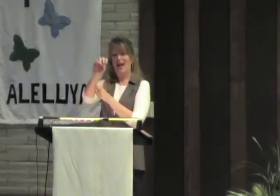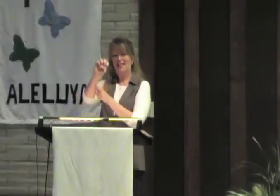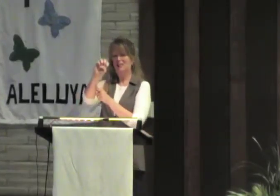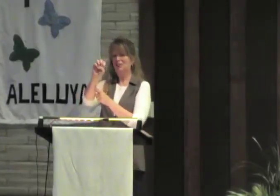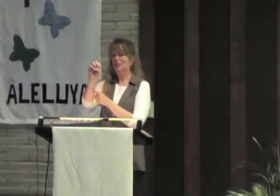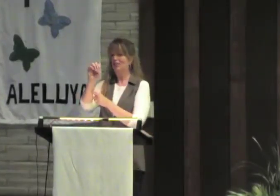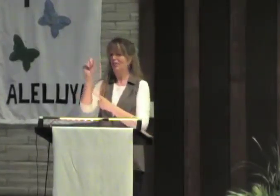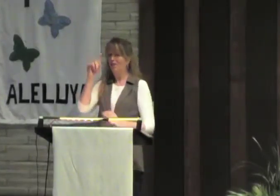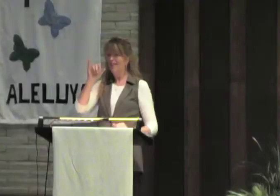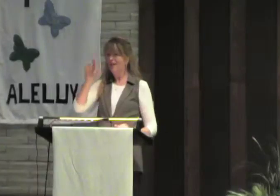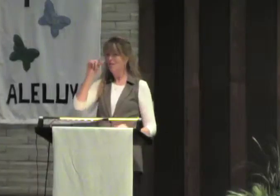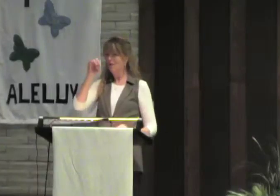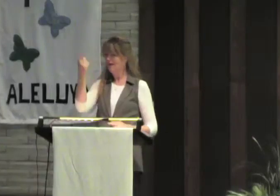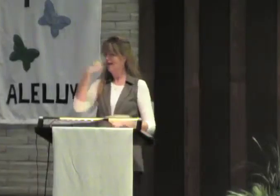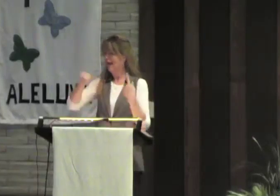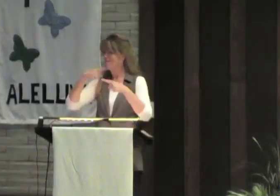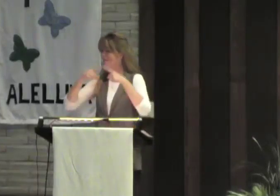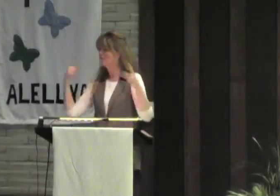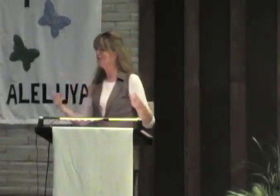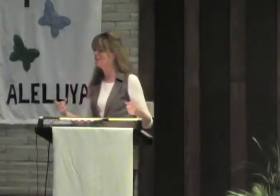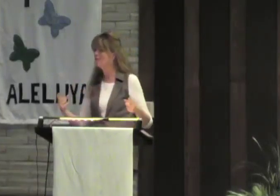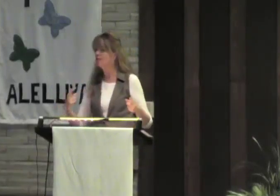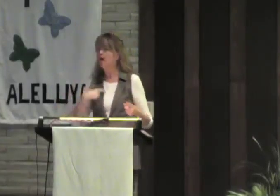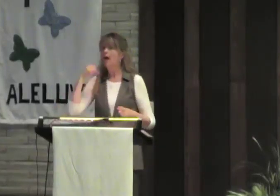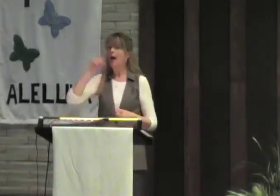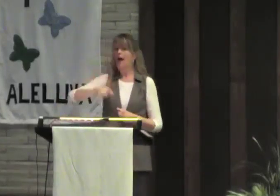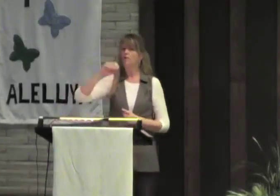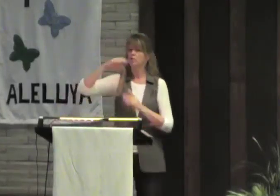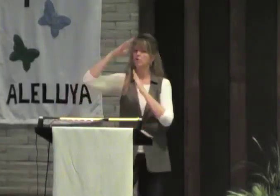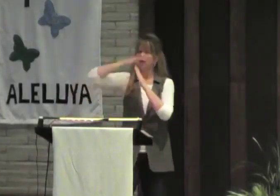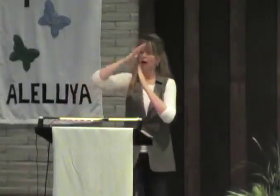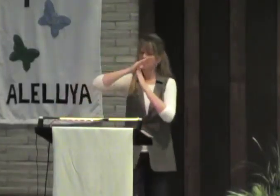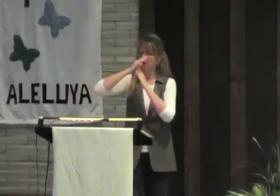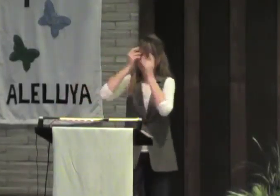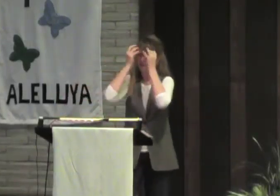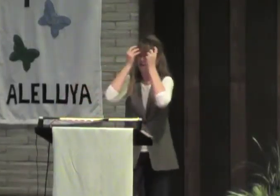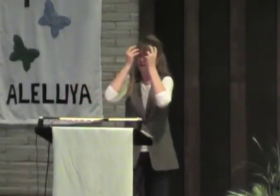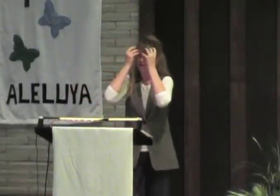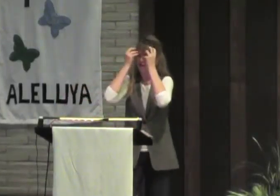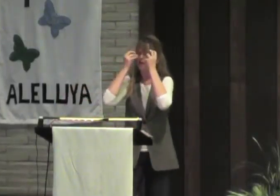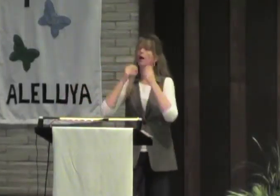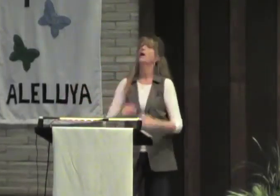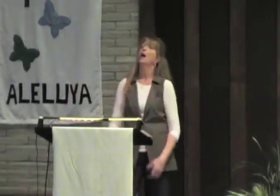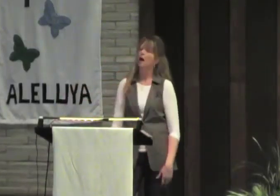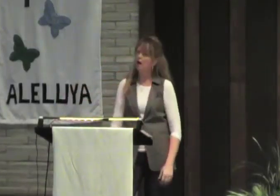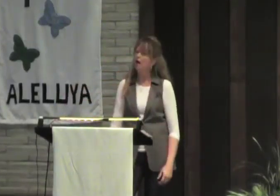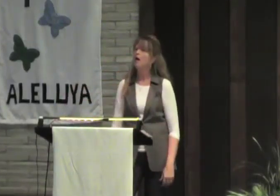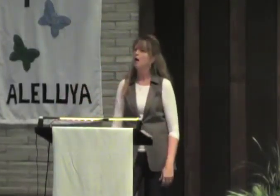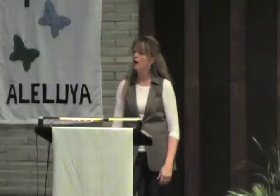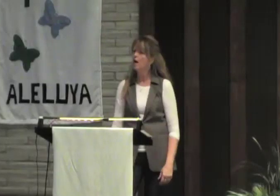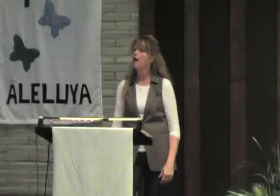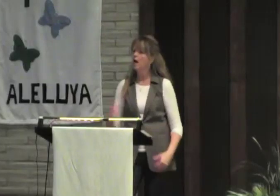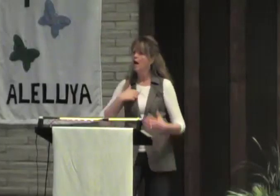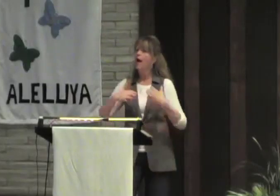that rage, where did that rage come from? And I have to take a time out, I have to think about it.